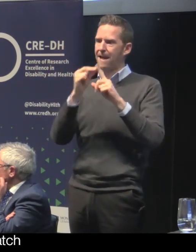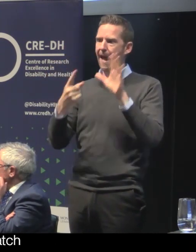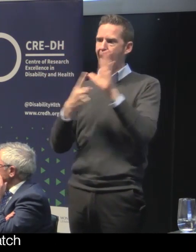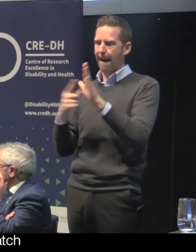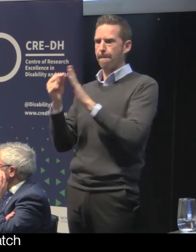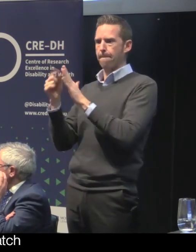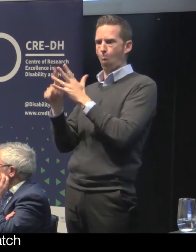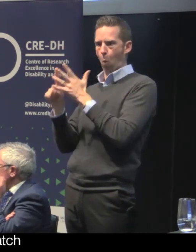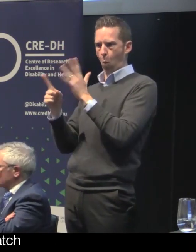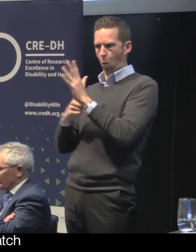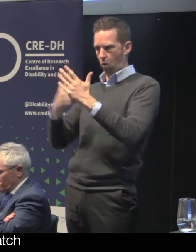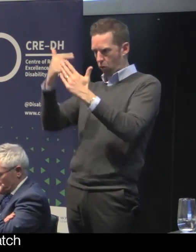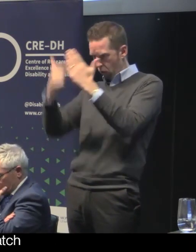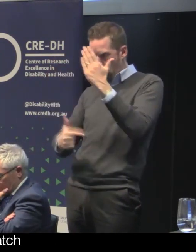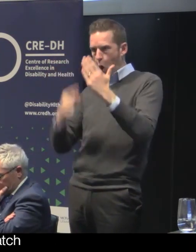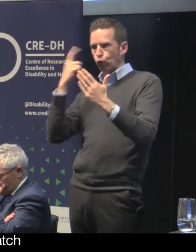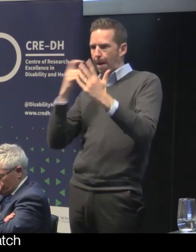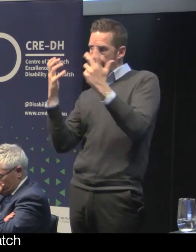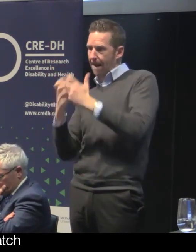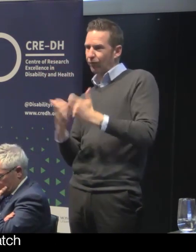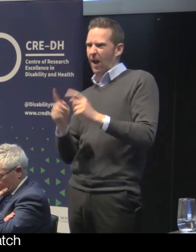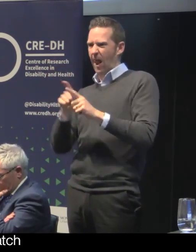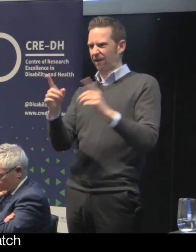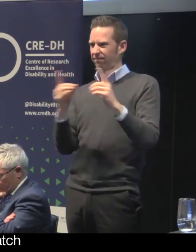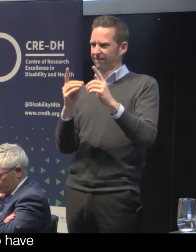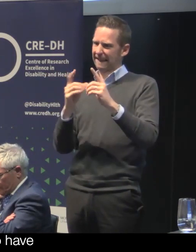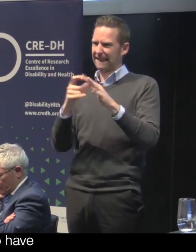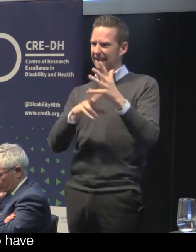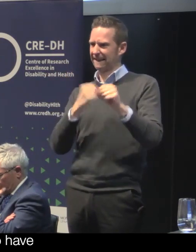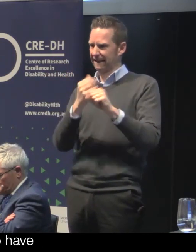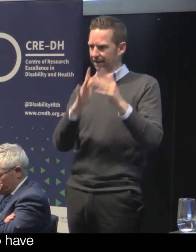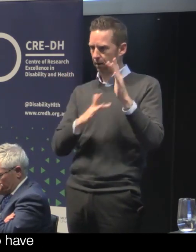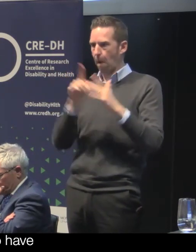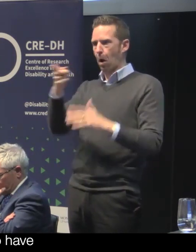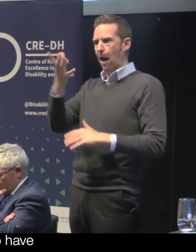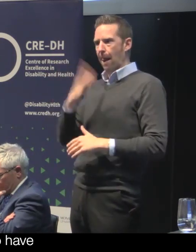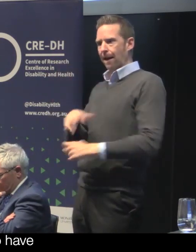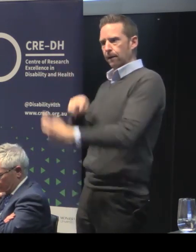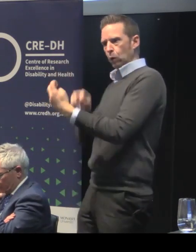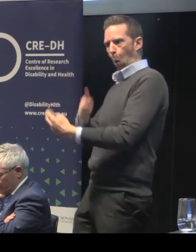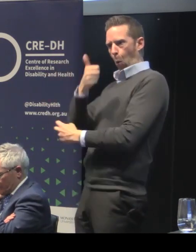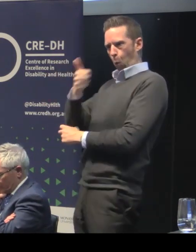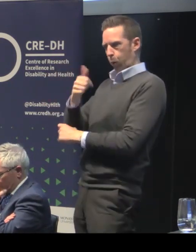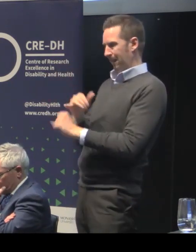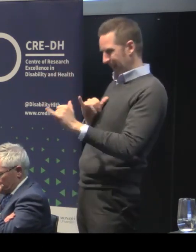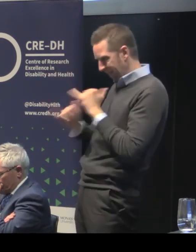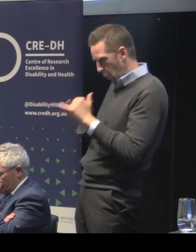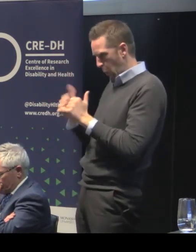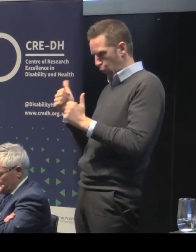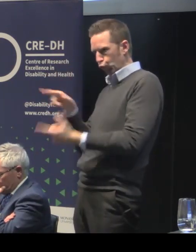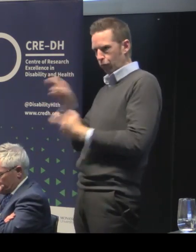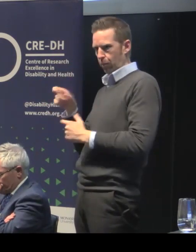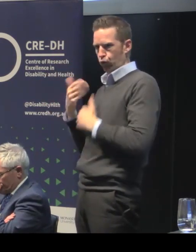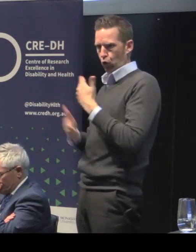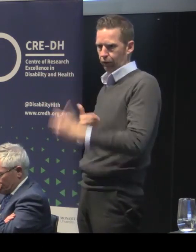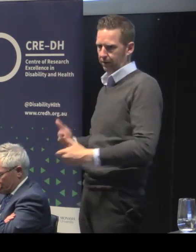know, people try to match, like you say, a dating. But I think you need to have a really good interview and a good recruitment process in order to, because